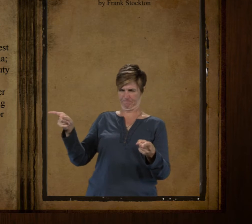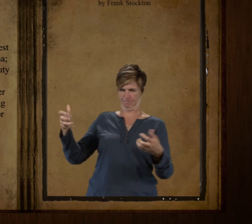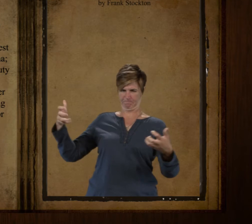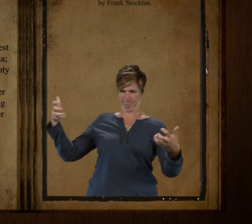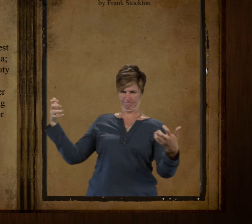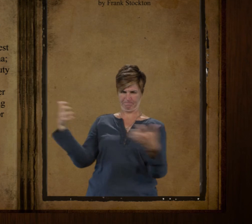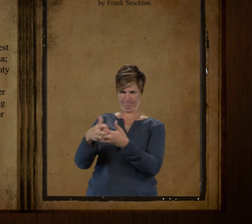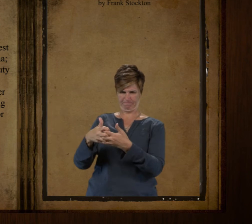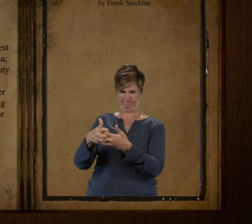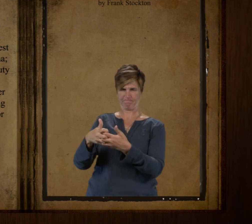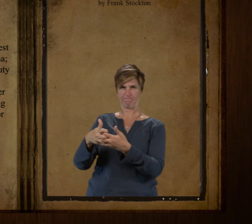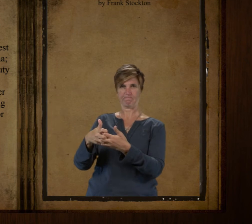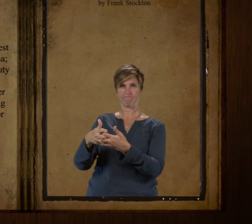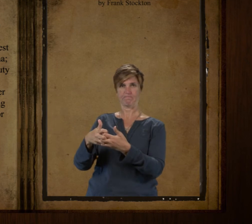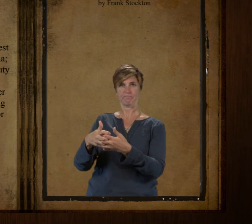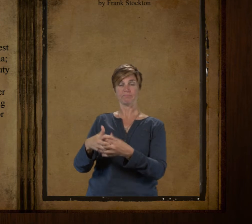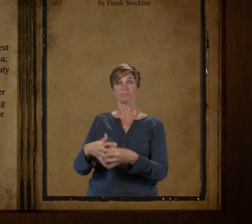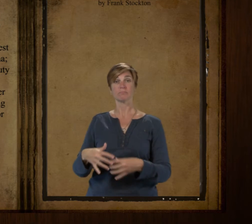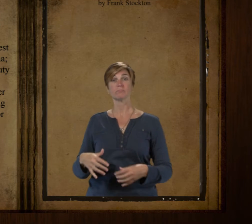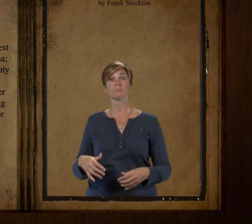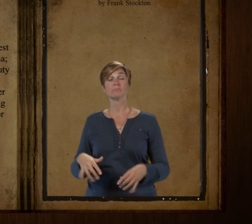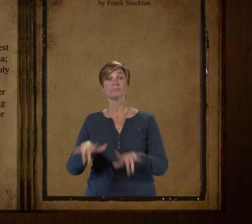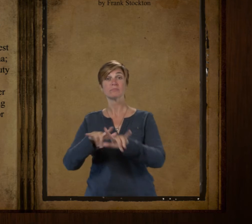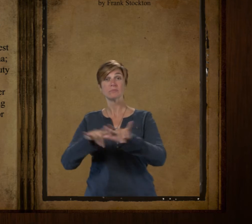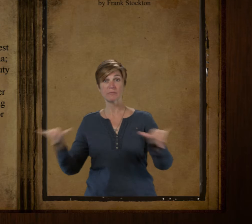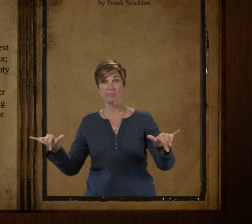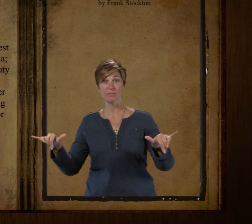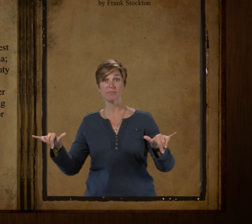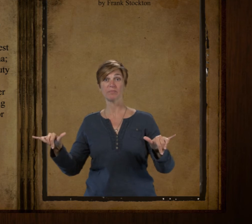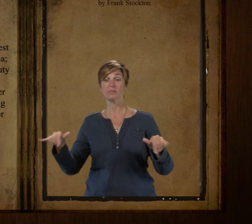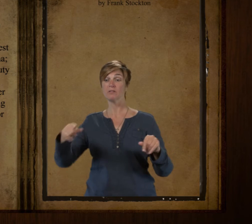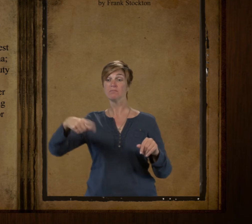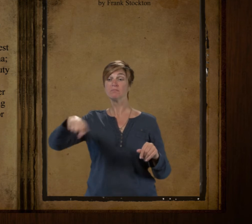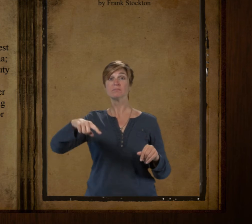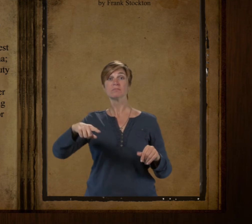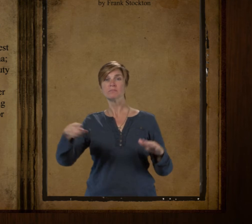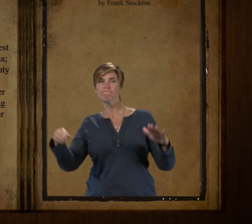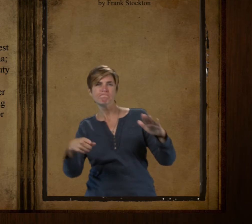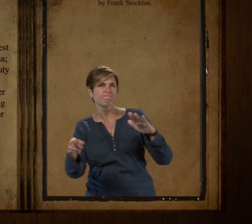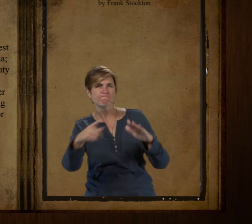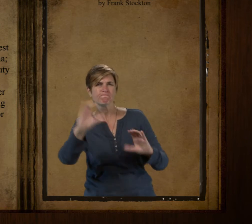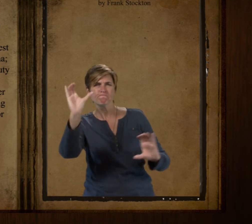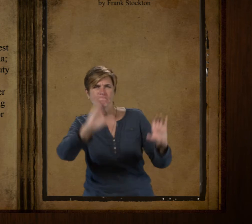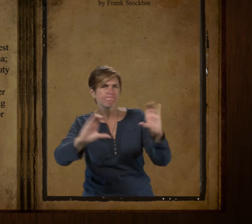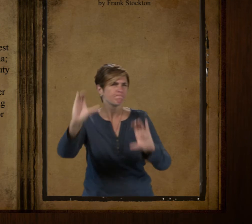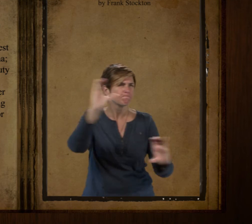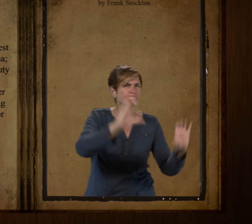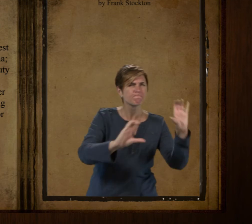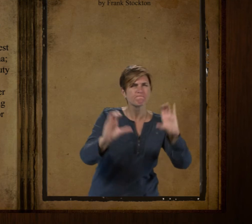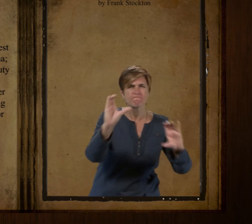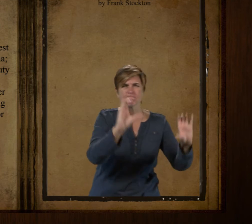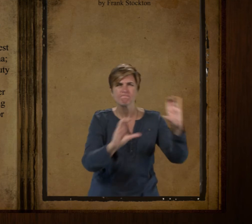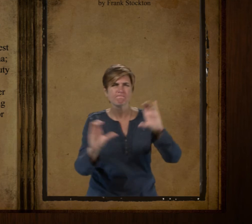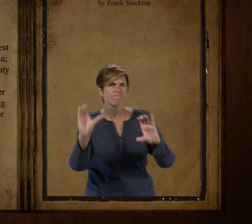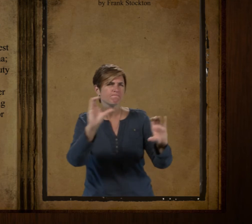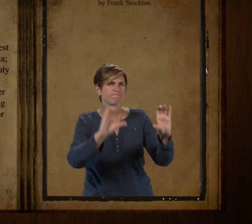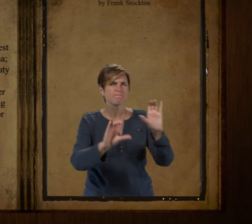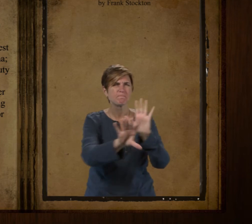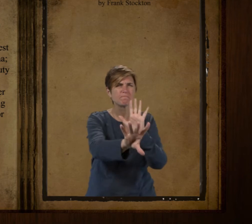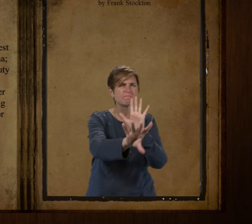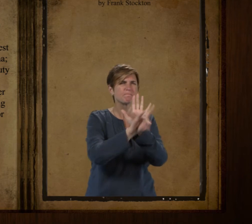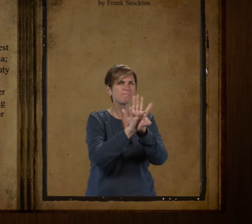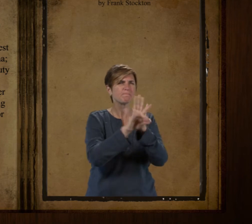in order that the young man might have a fitting bride in case fate did not determine for him a different